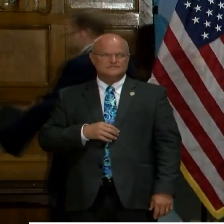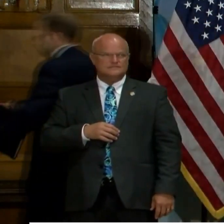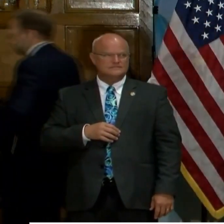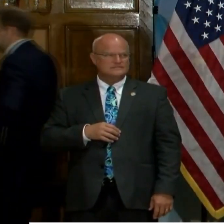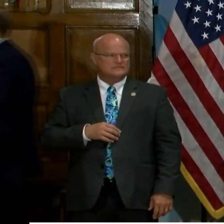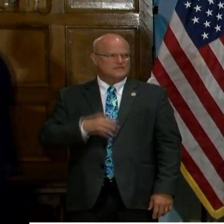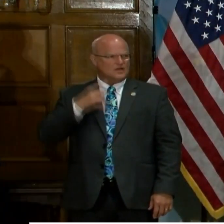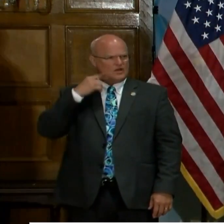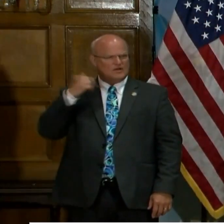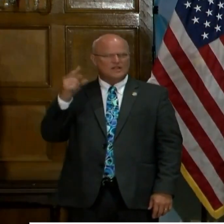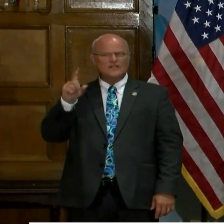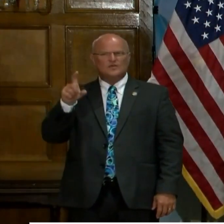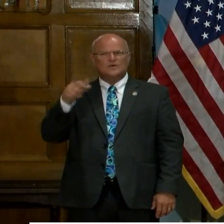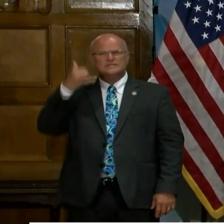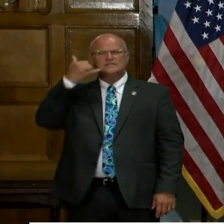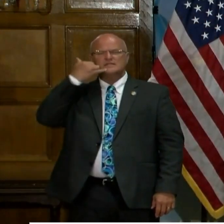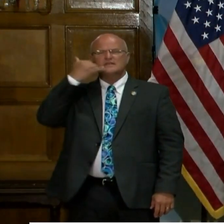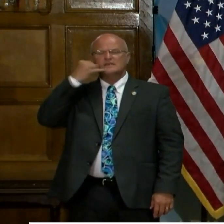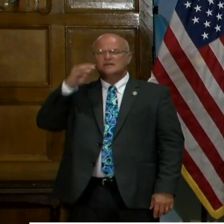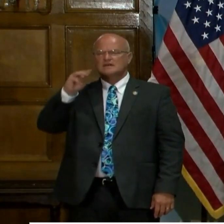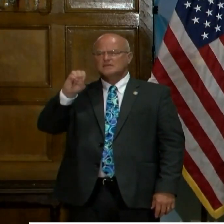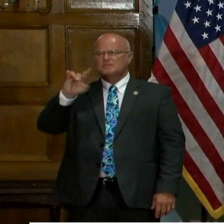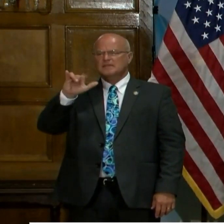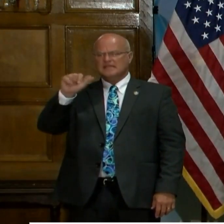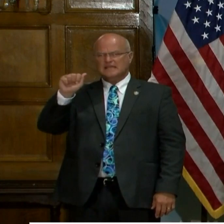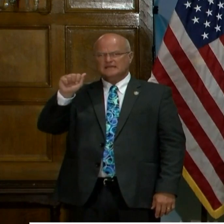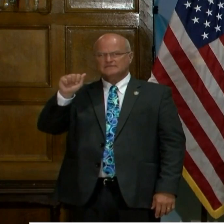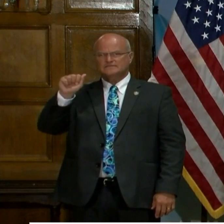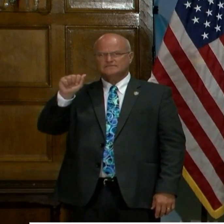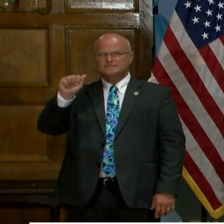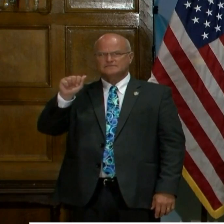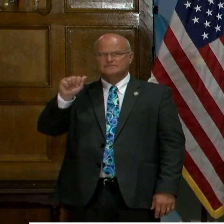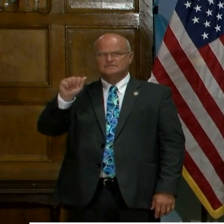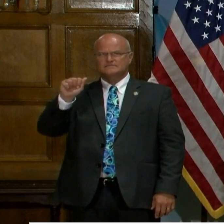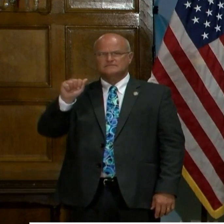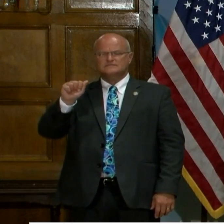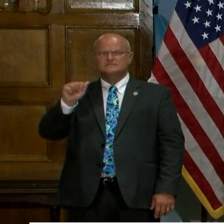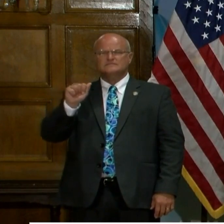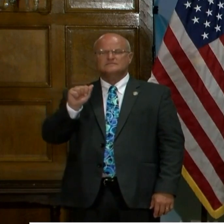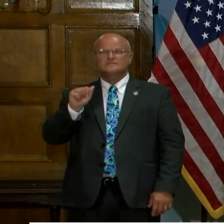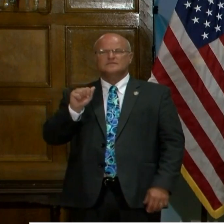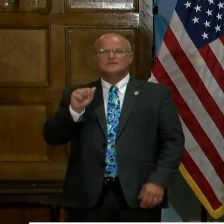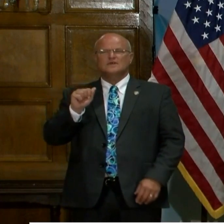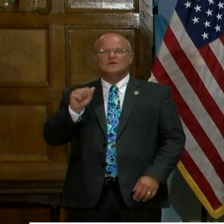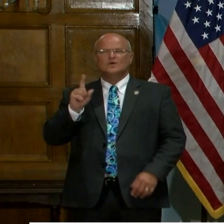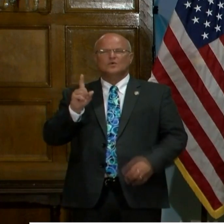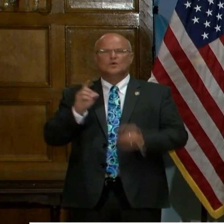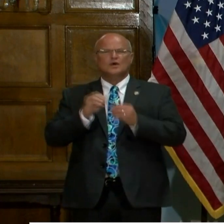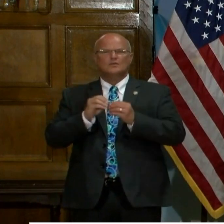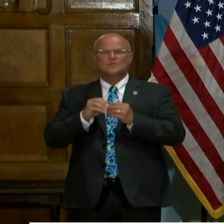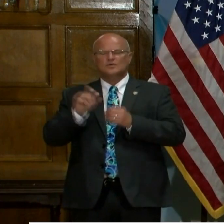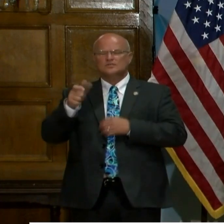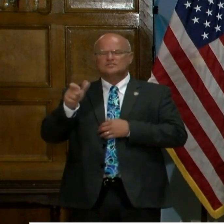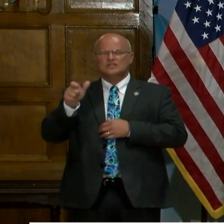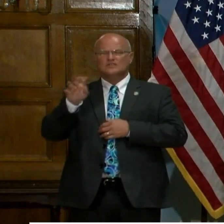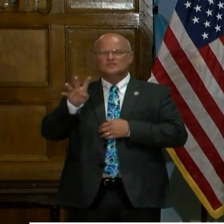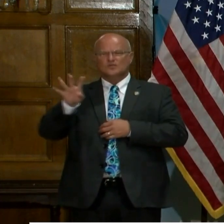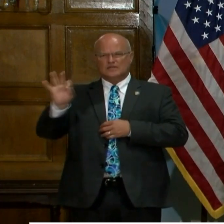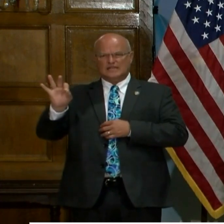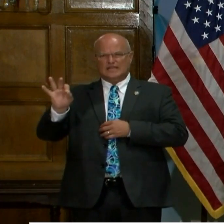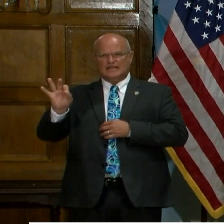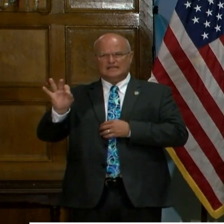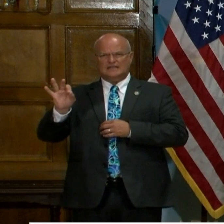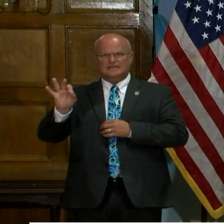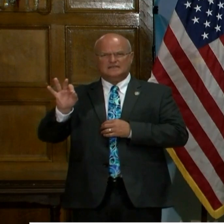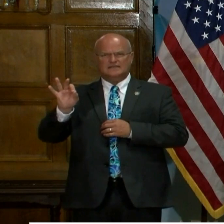And I heard another question remotely. Governor, one more question. Craig Cannon, 4029. And